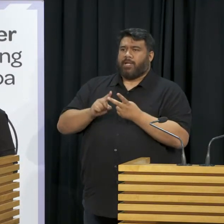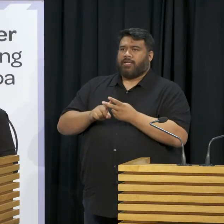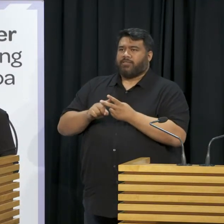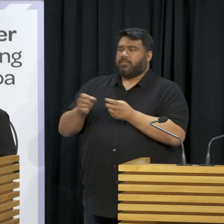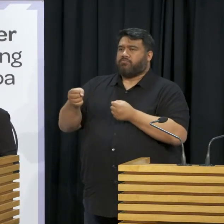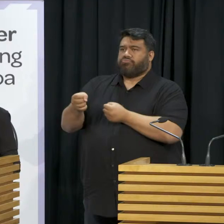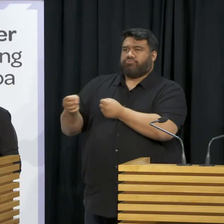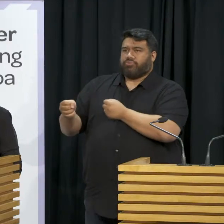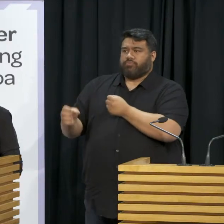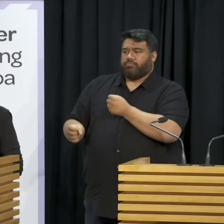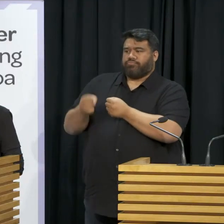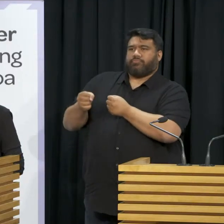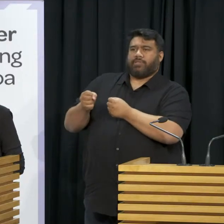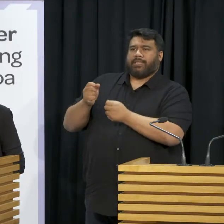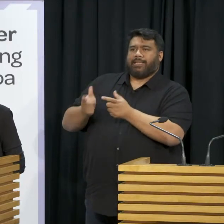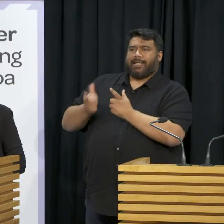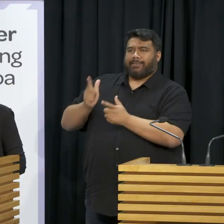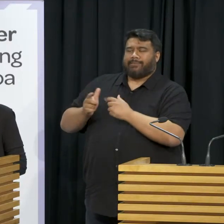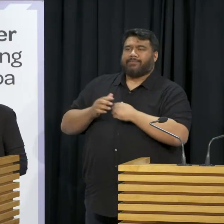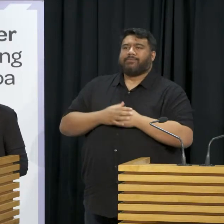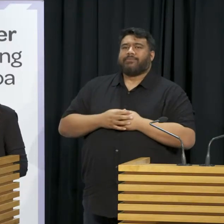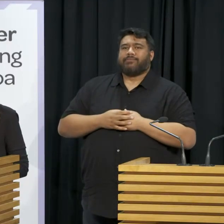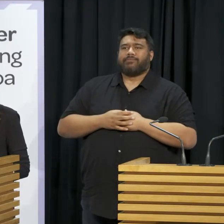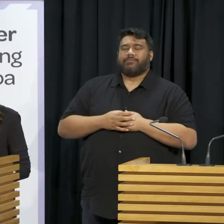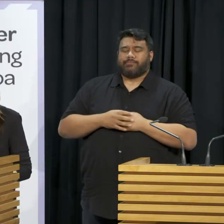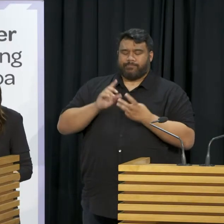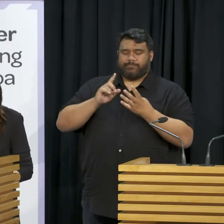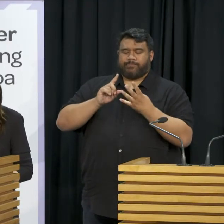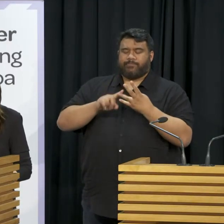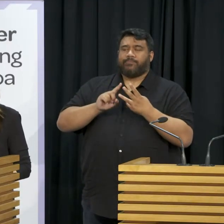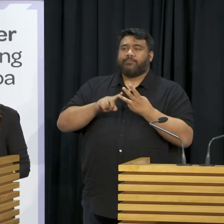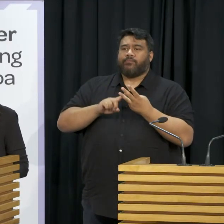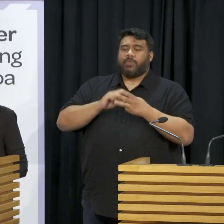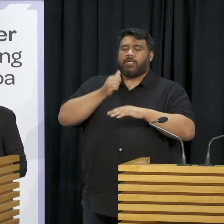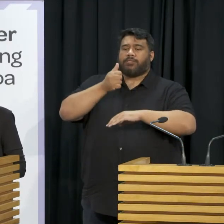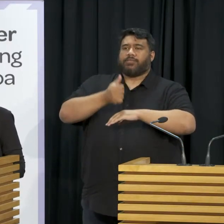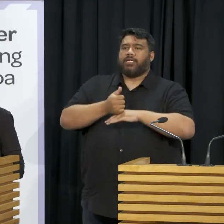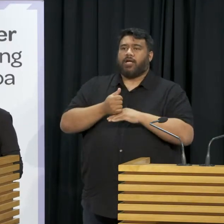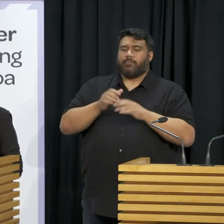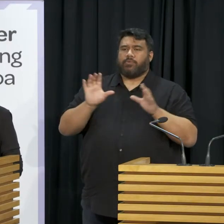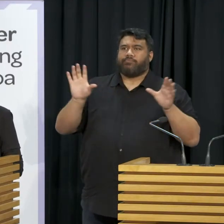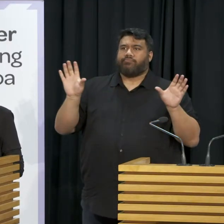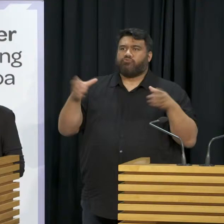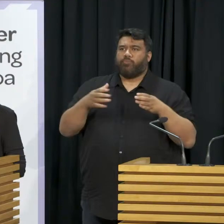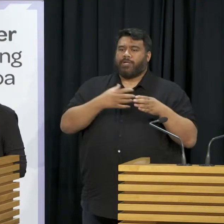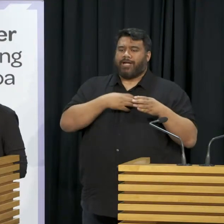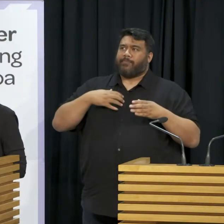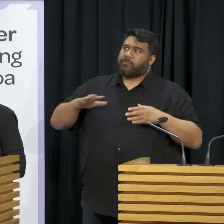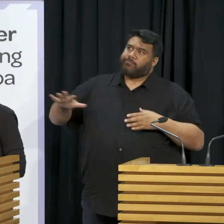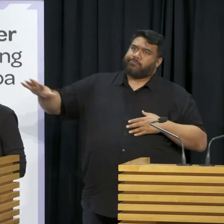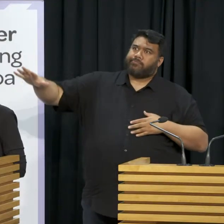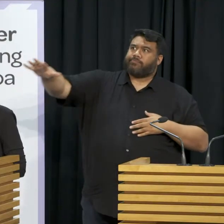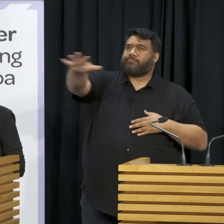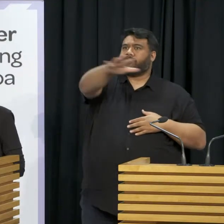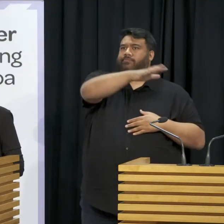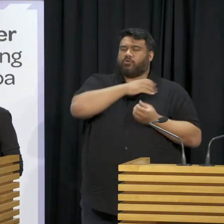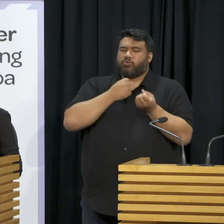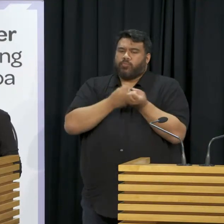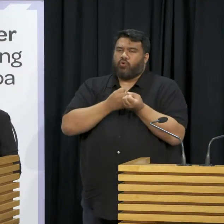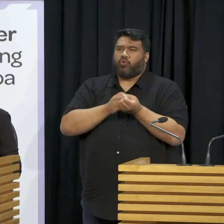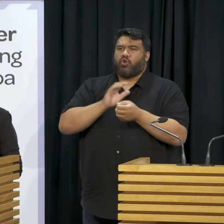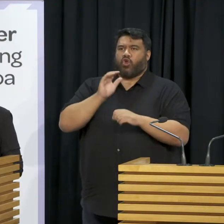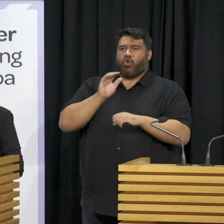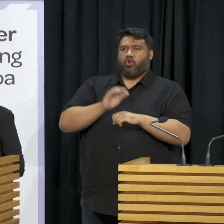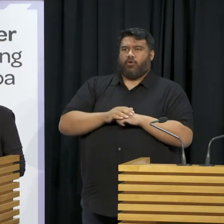been significant progress on the Christchurch call, which aims to ensure that we prevent online platforms being used in the way they were